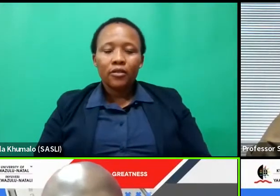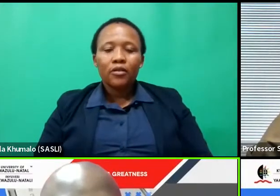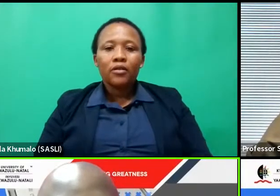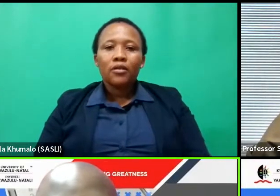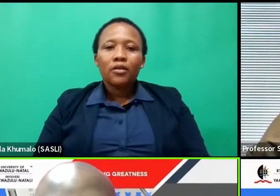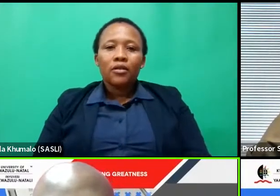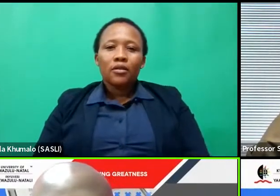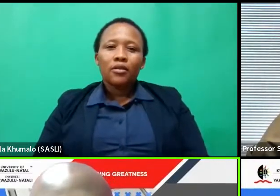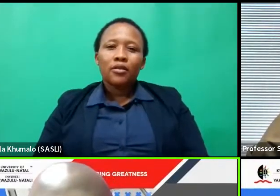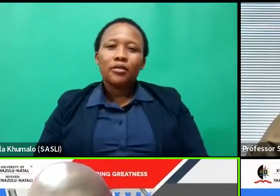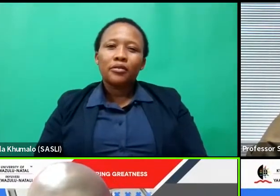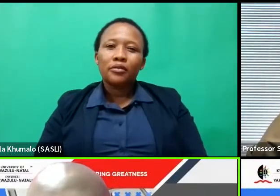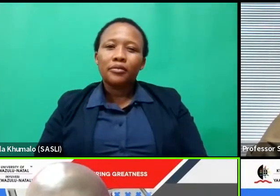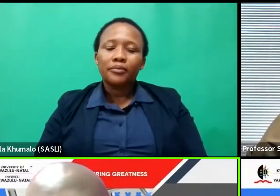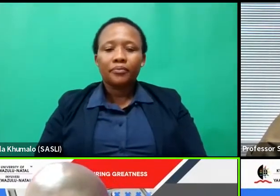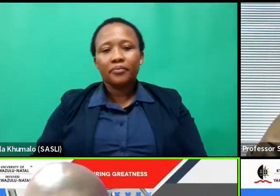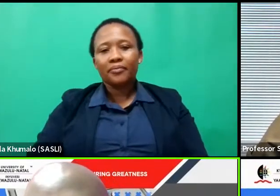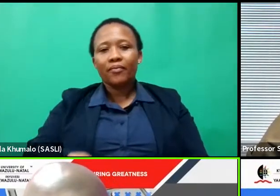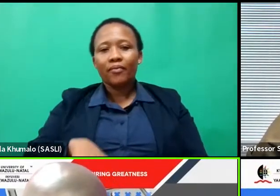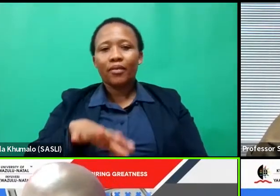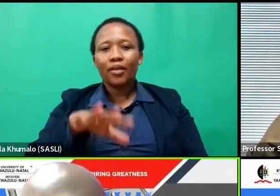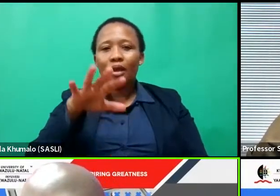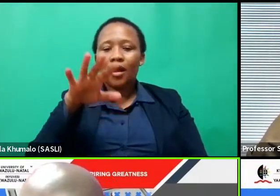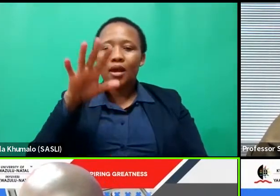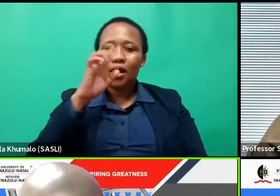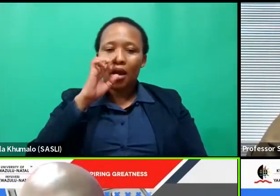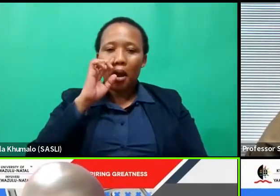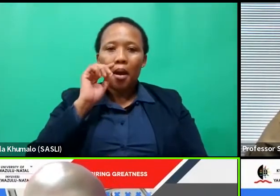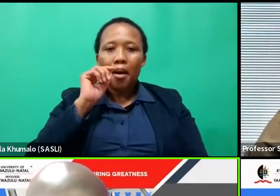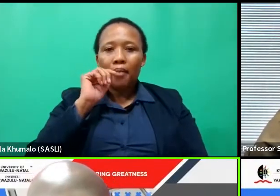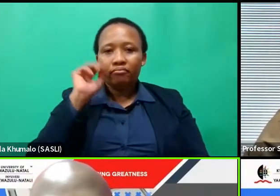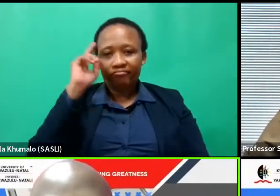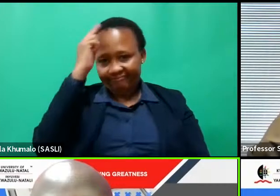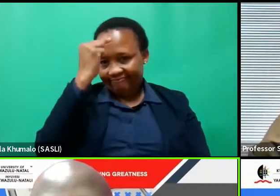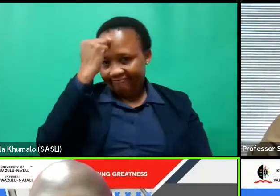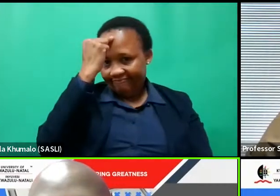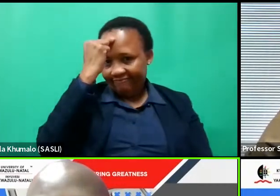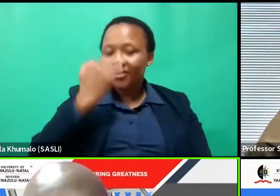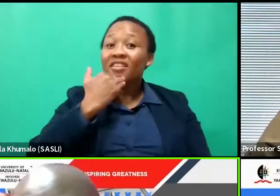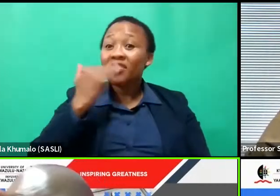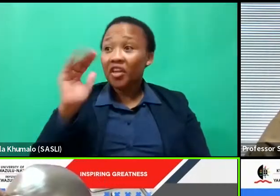Thanks, Mr. Balakrishna. Can we quickly move to Dr. Roche?